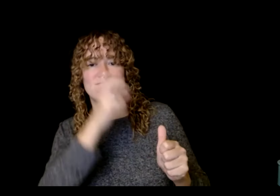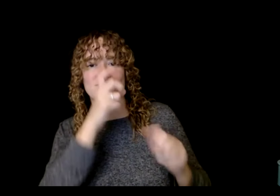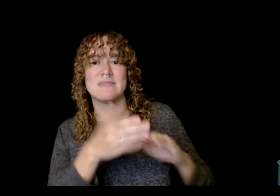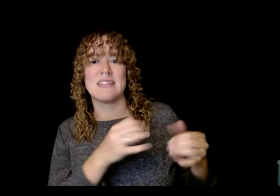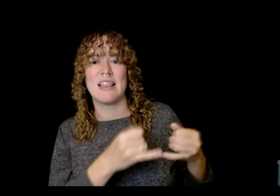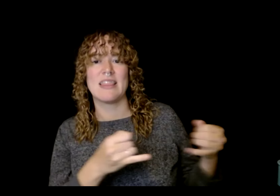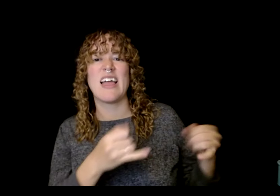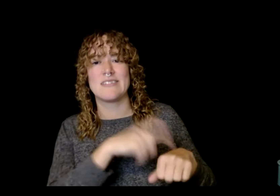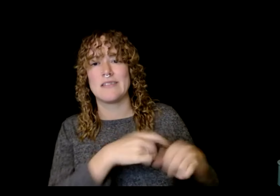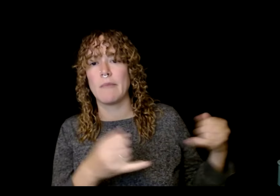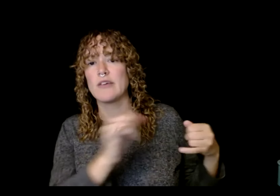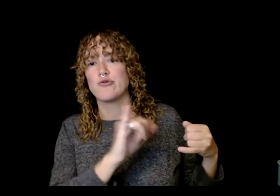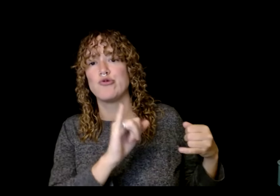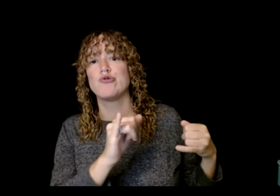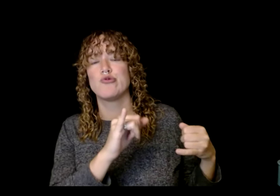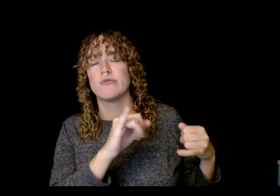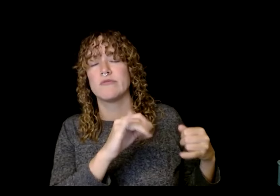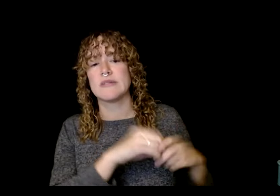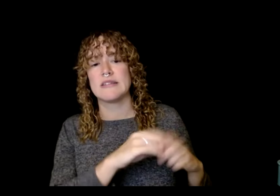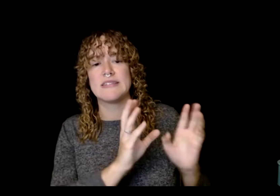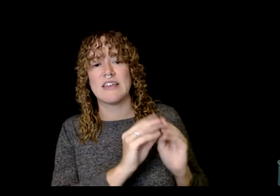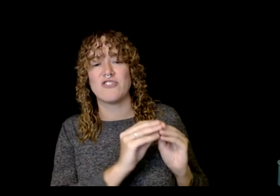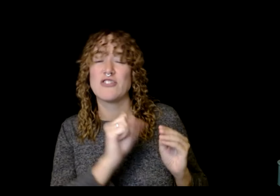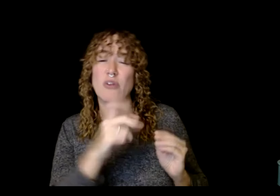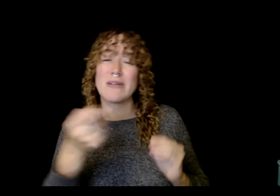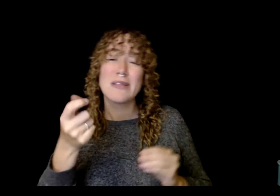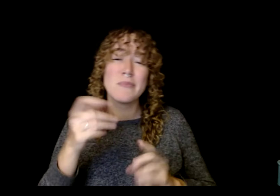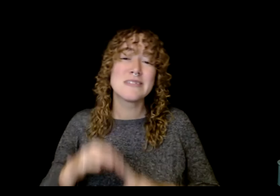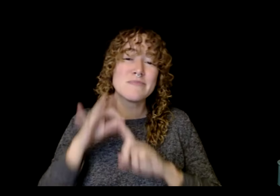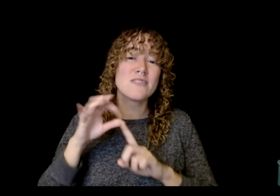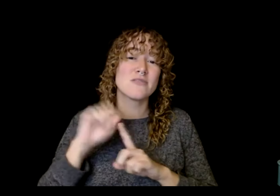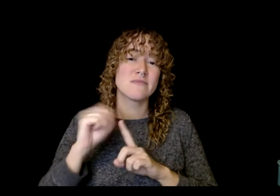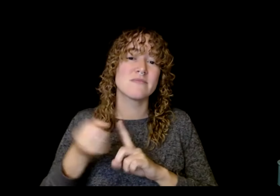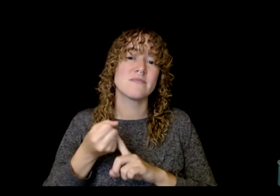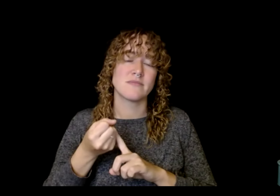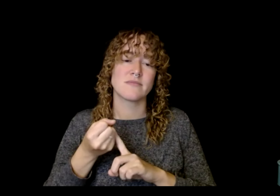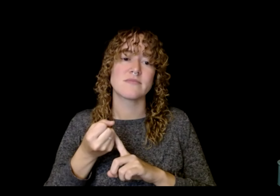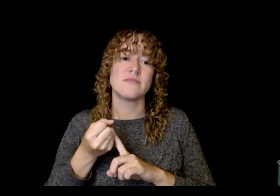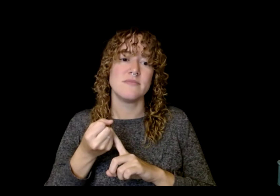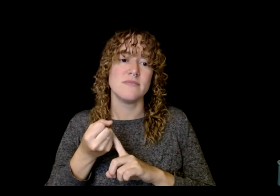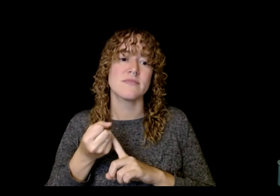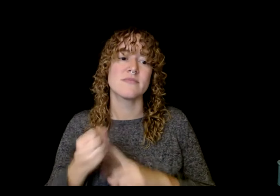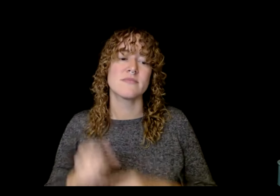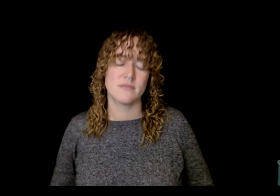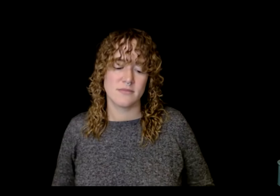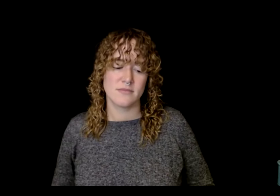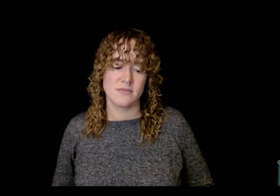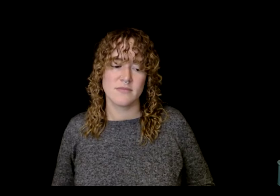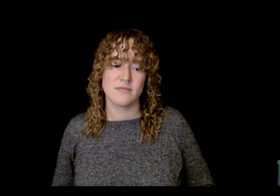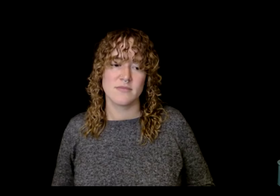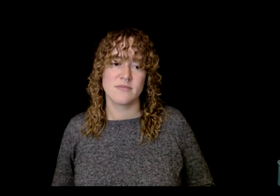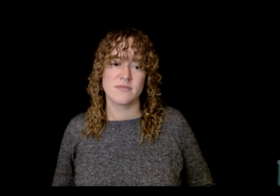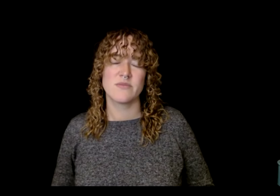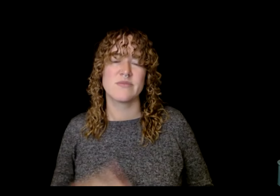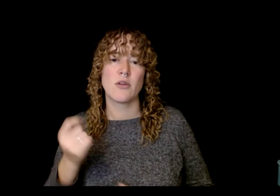is kind of a special circumstances, I think, in the regular legislative